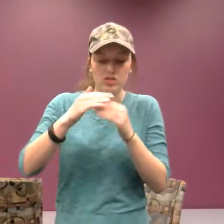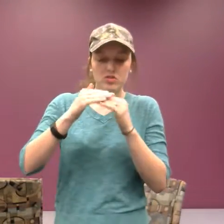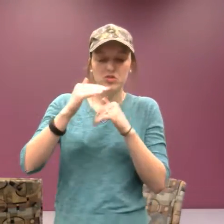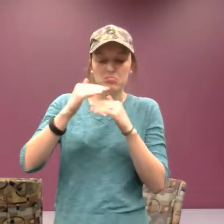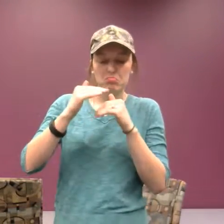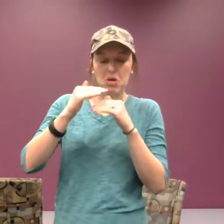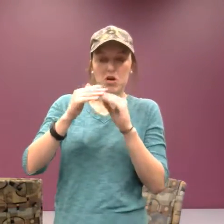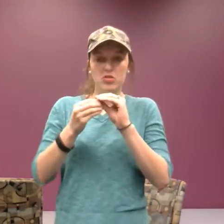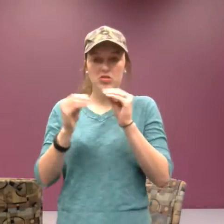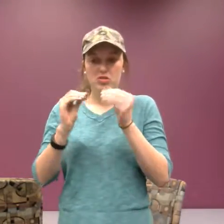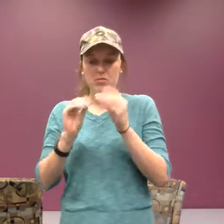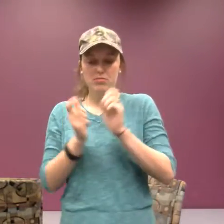n.